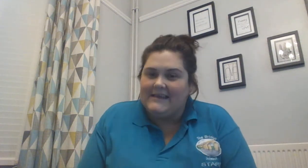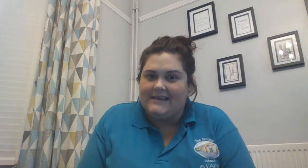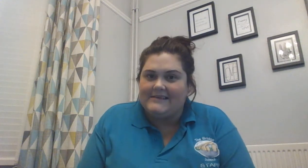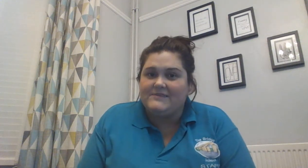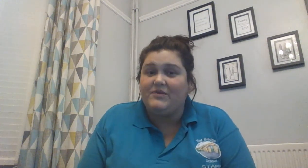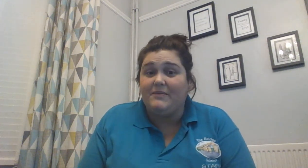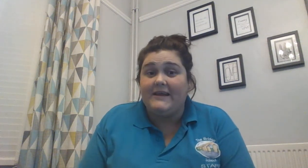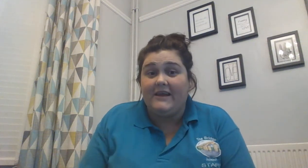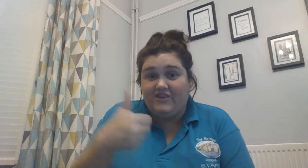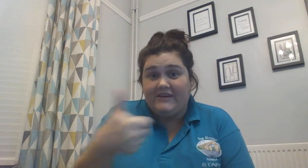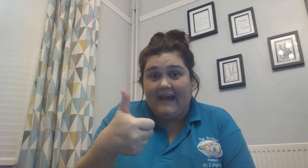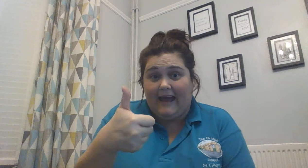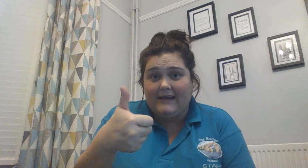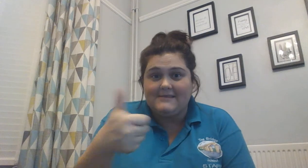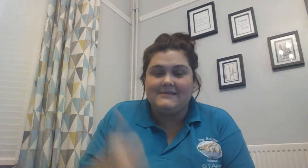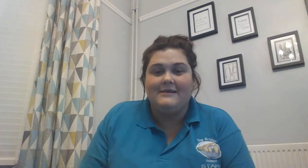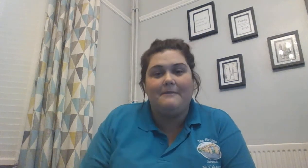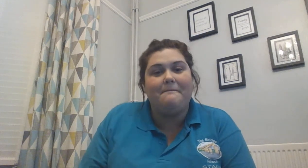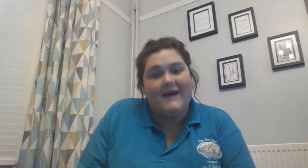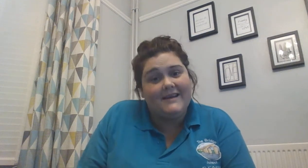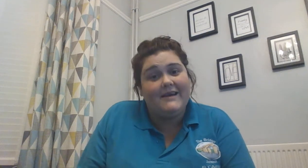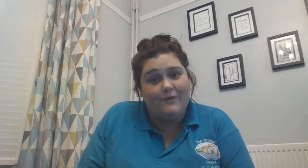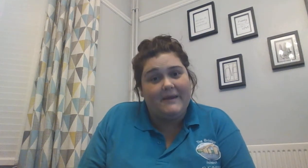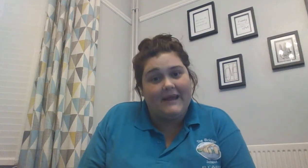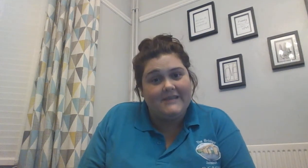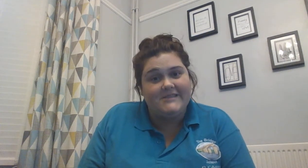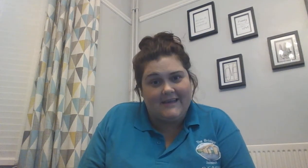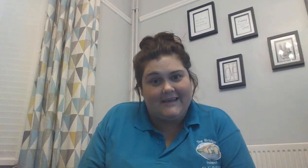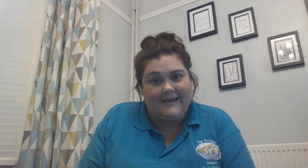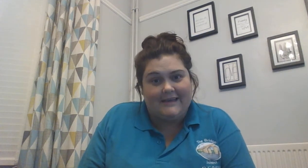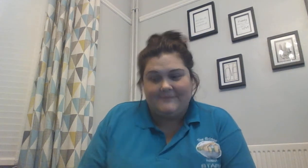is probably a good cat, but a little bit cheeky.